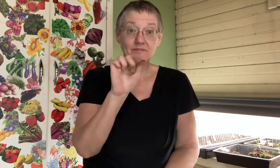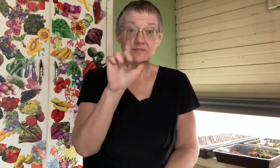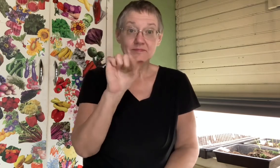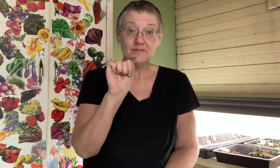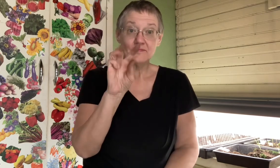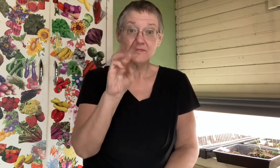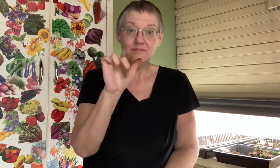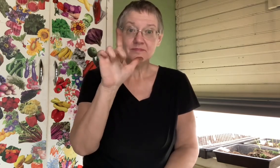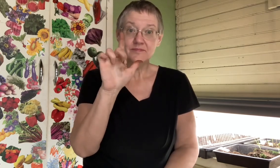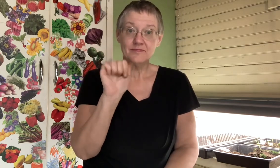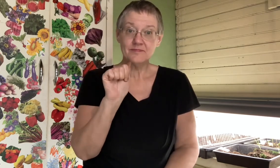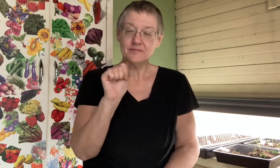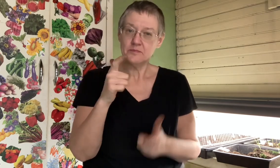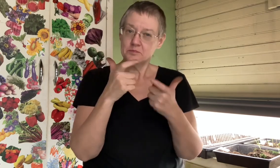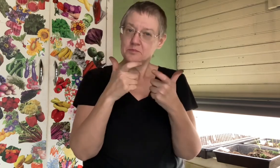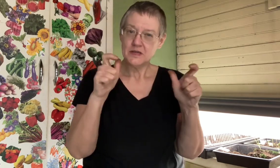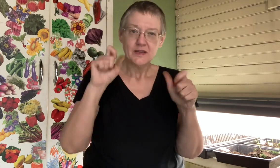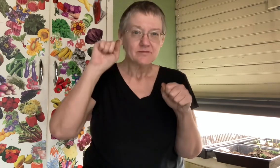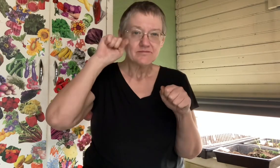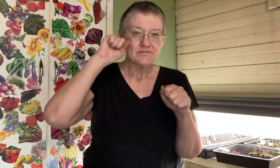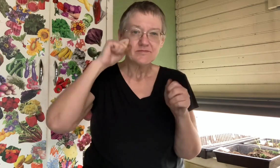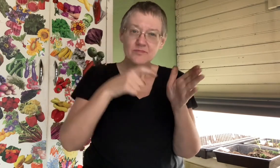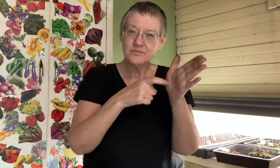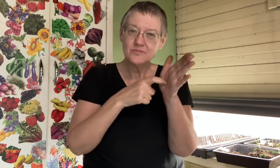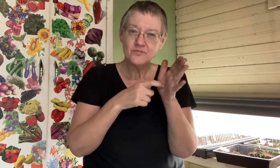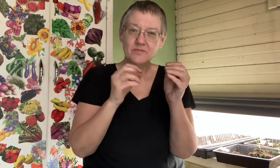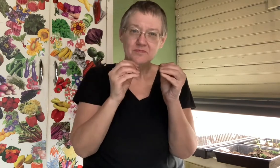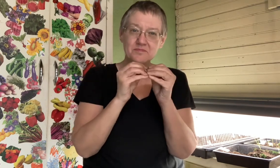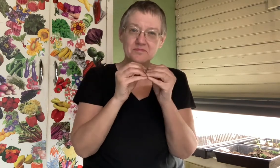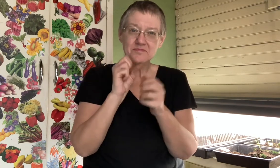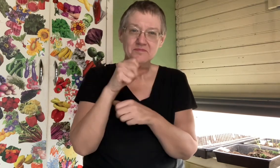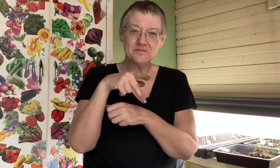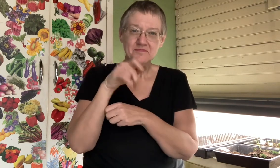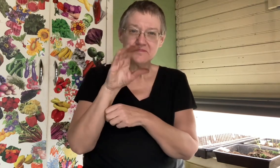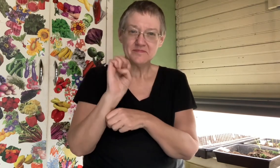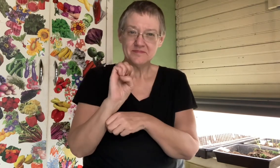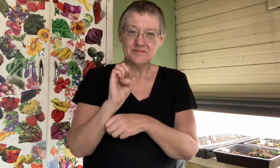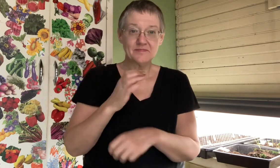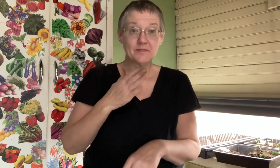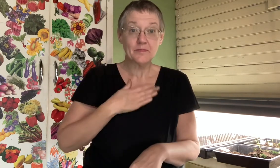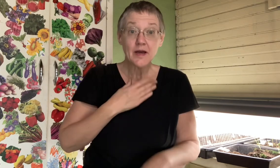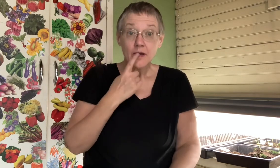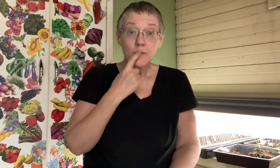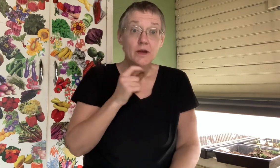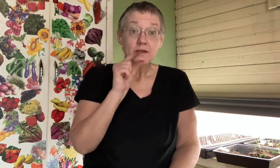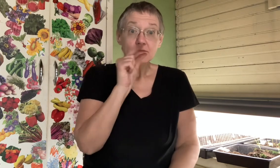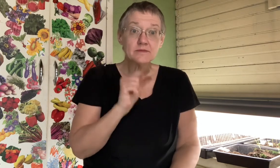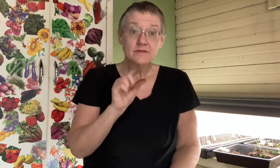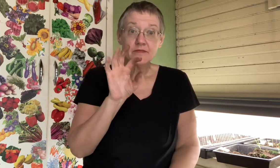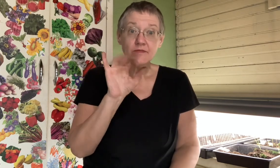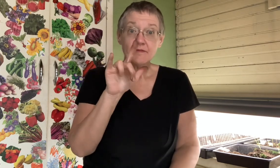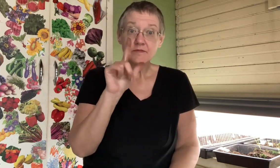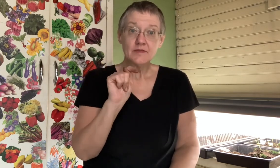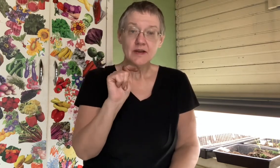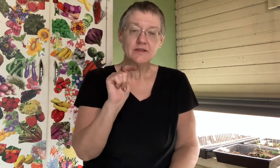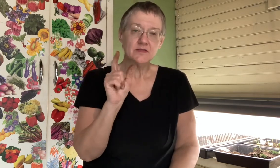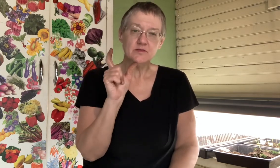because these Walla Walla onions, they're bigger and they're going to require more space than the red